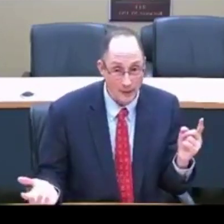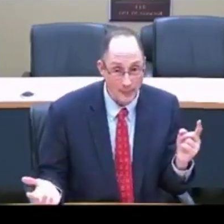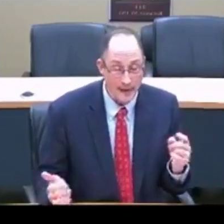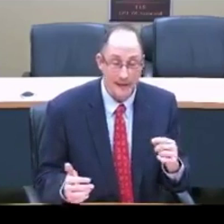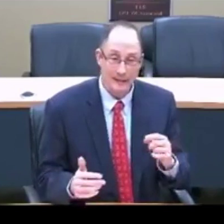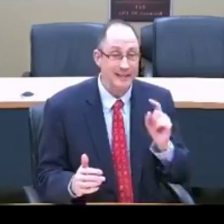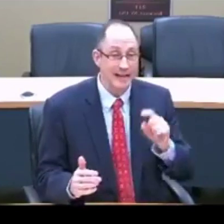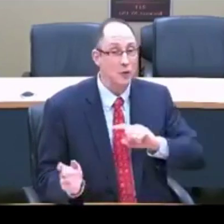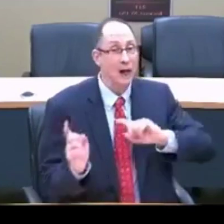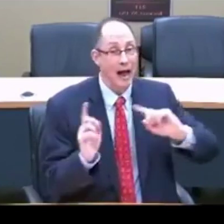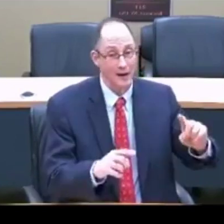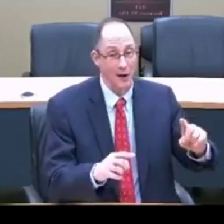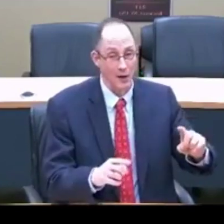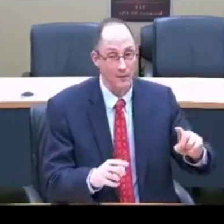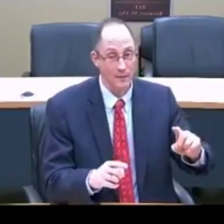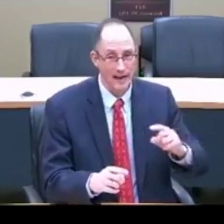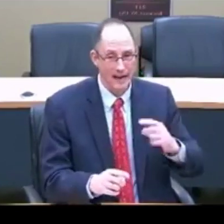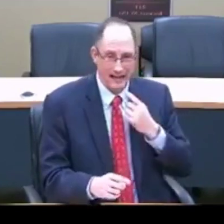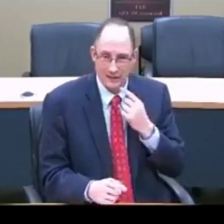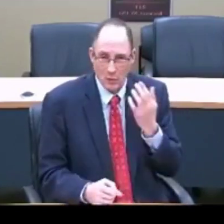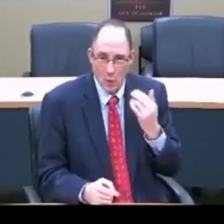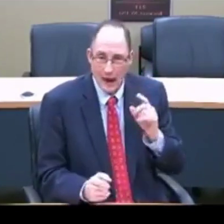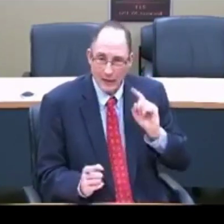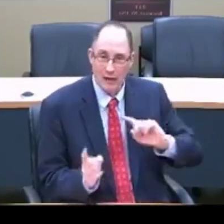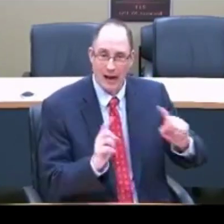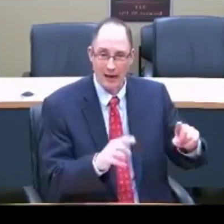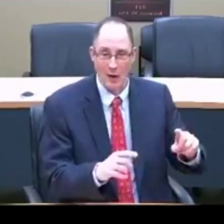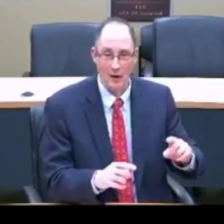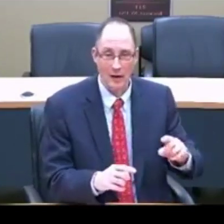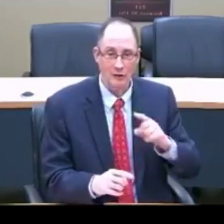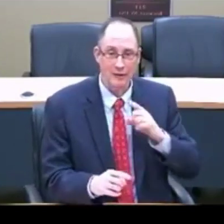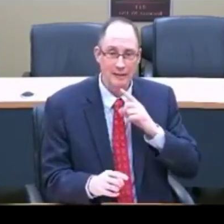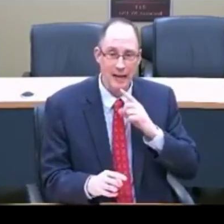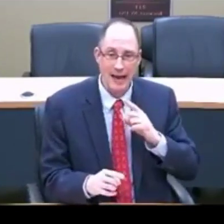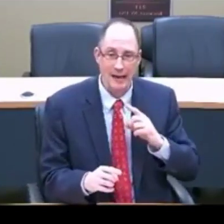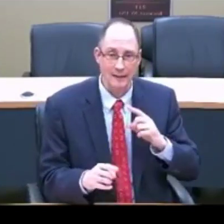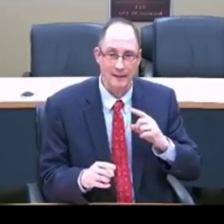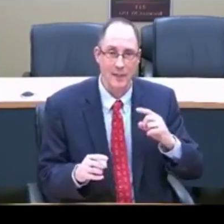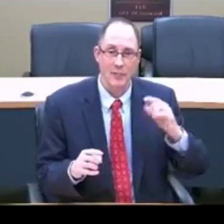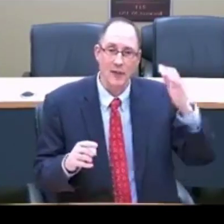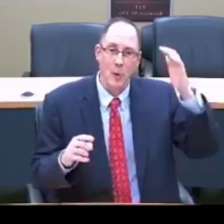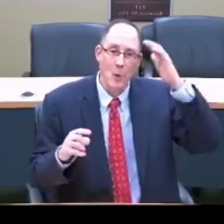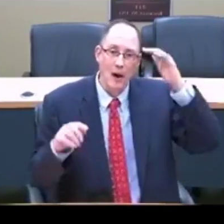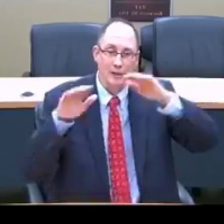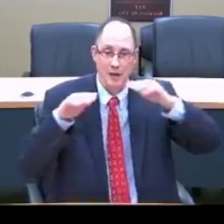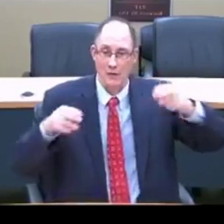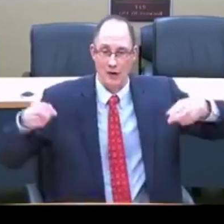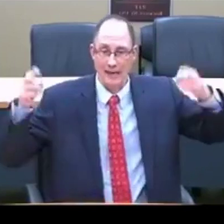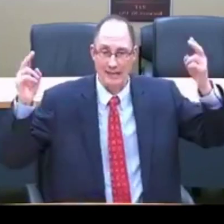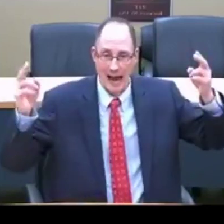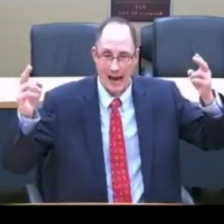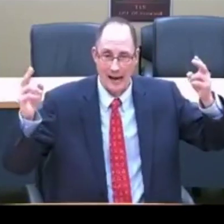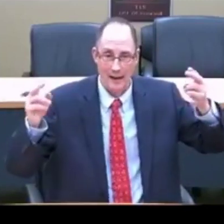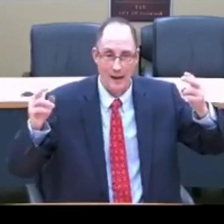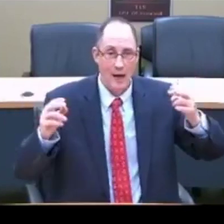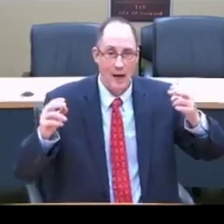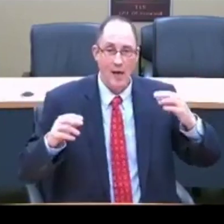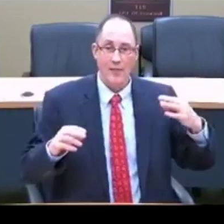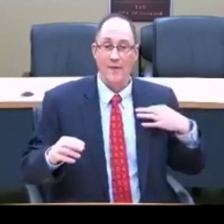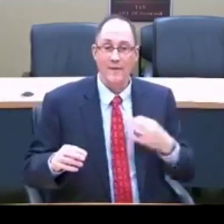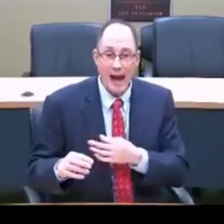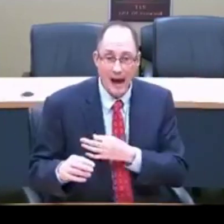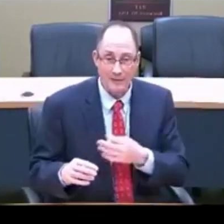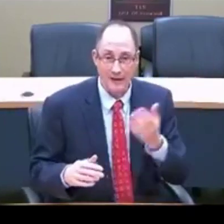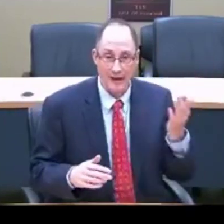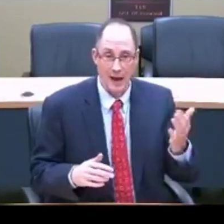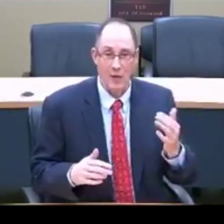of it. She said, you got to go. And I said, why should I go? She says, awareness level is high. The